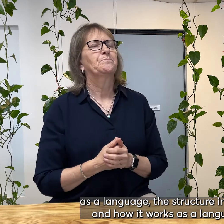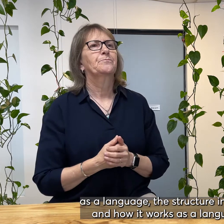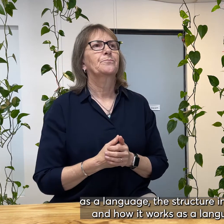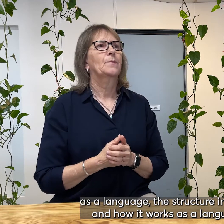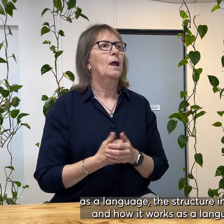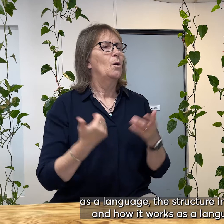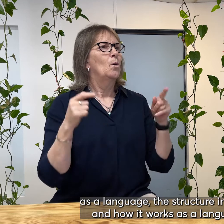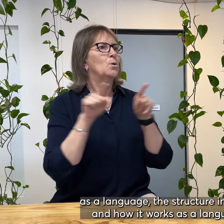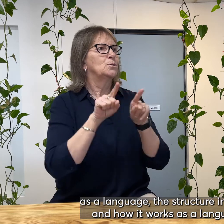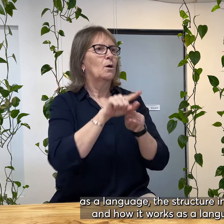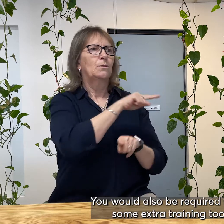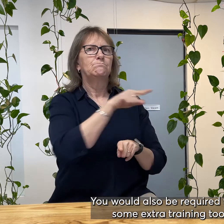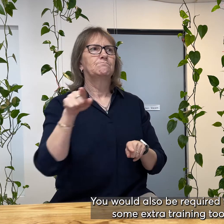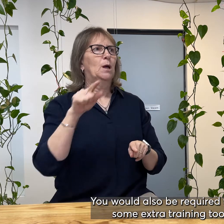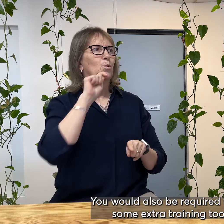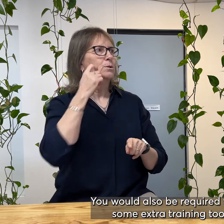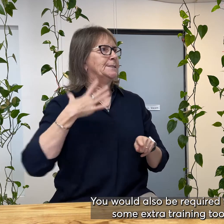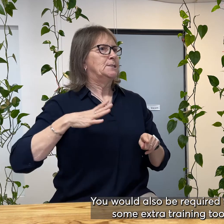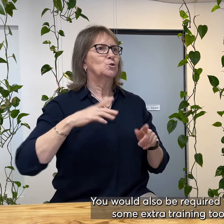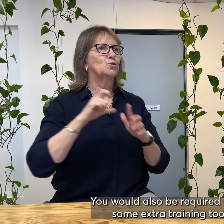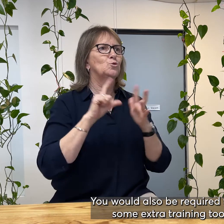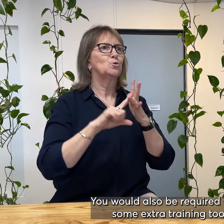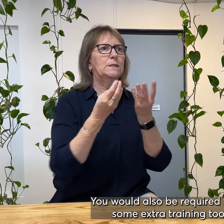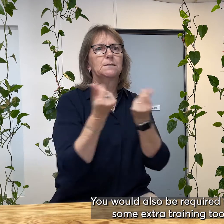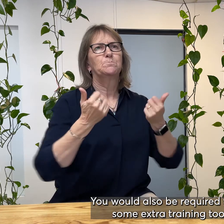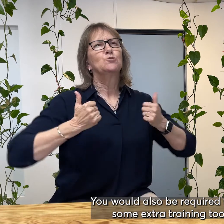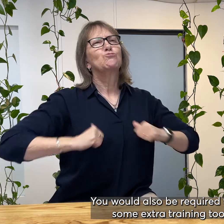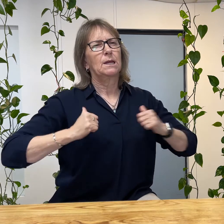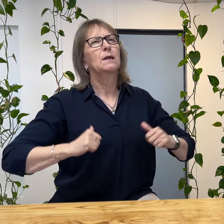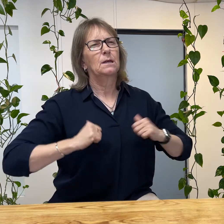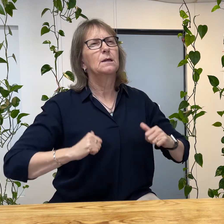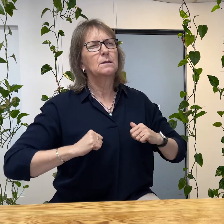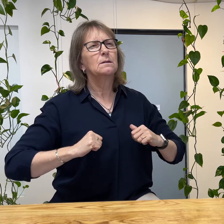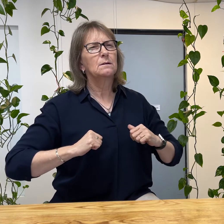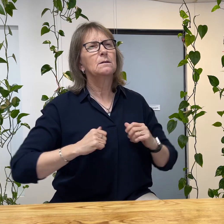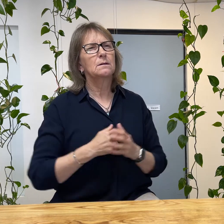as a language. You would also be required to do some extra training too.